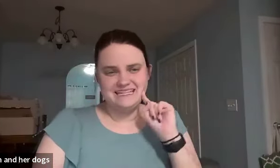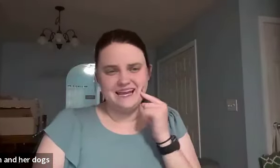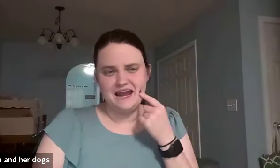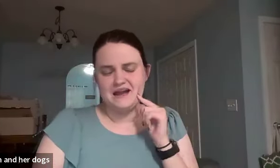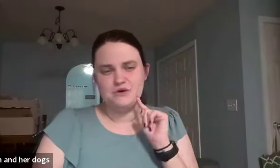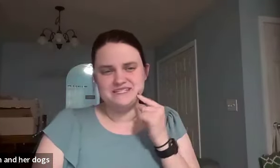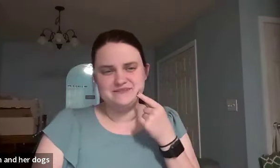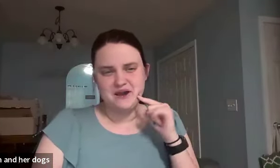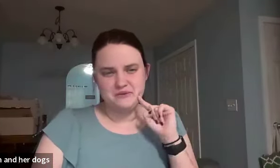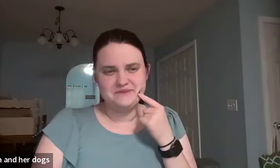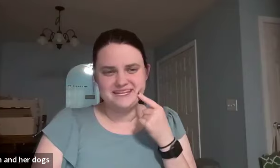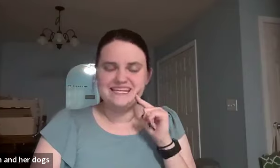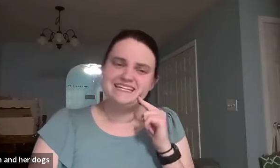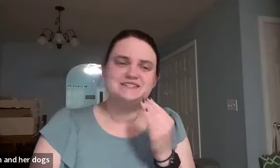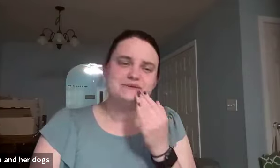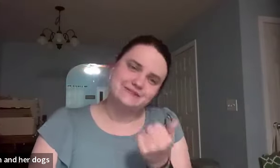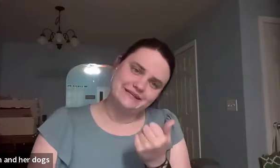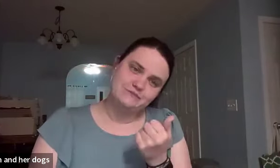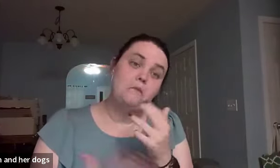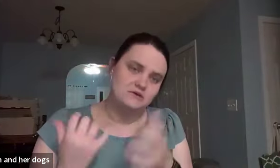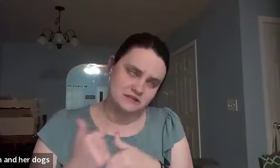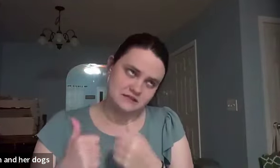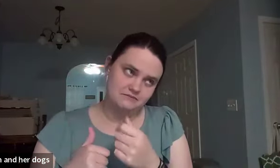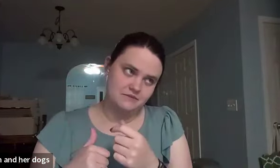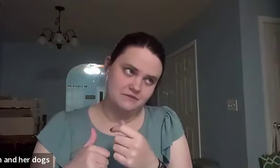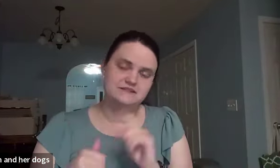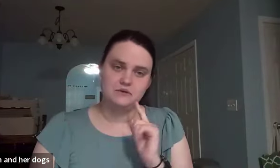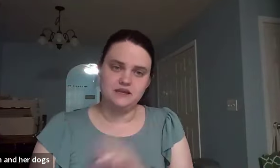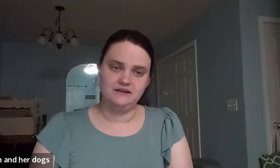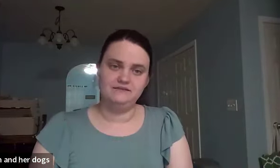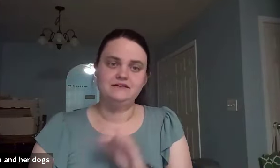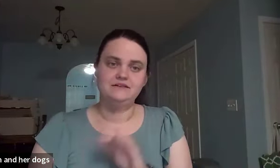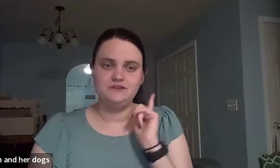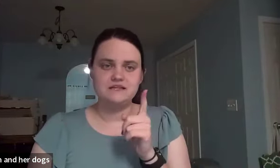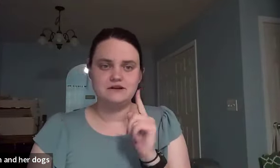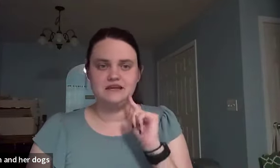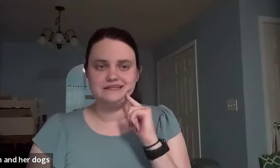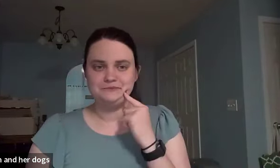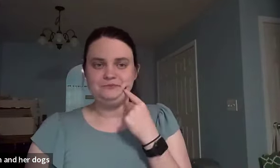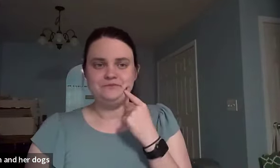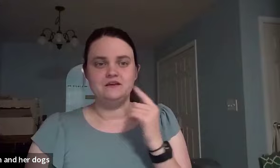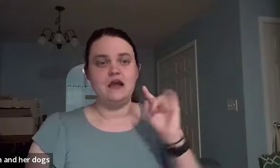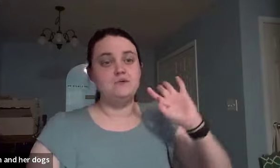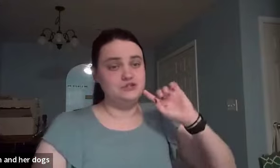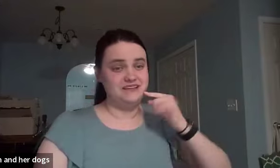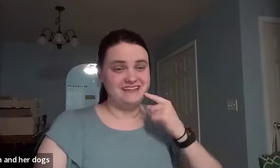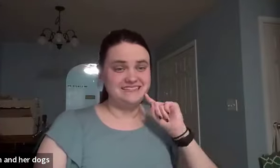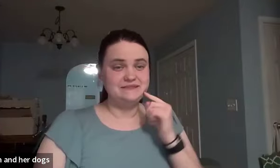candy, I kind of have more of a smile with it because candy is always sweet. Well, most of the time, unless you have sour candy. If you have sour candy, I would do